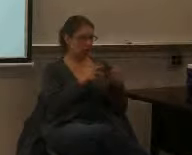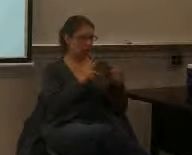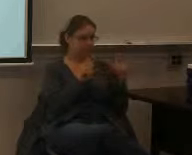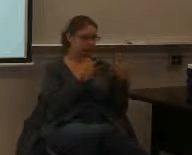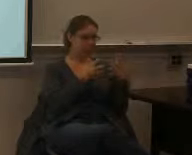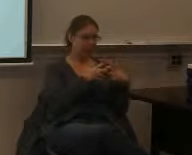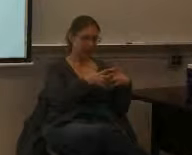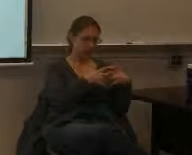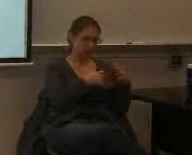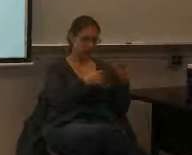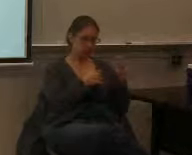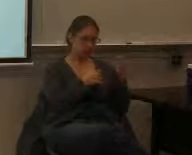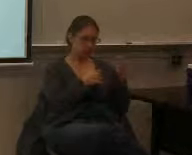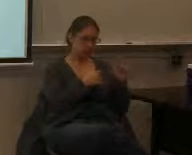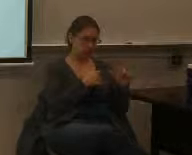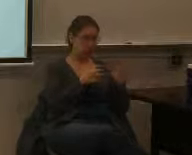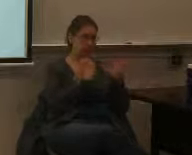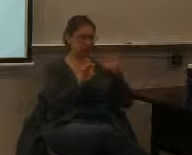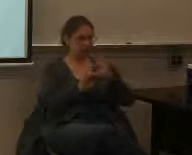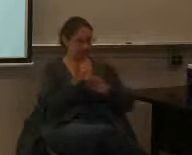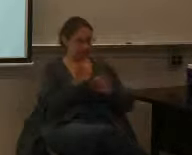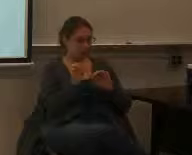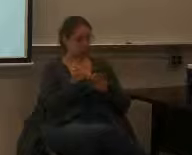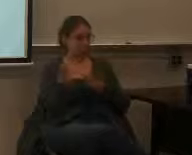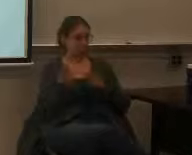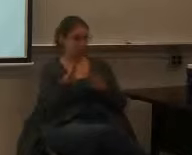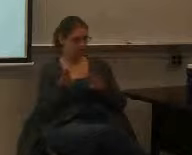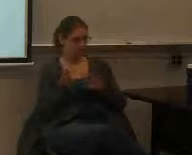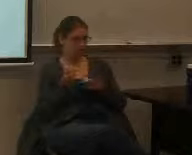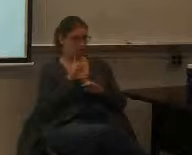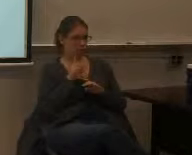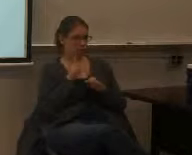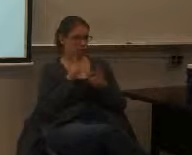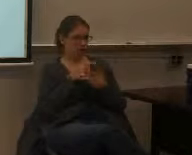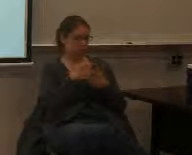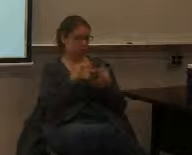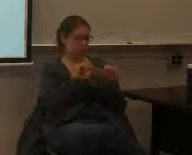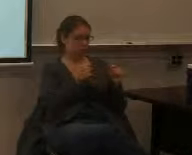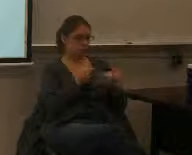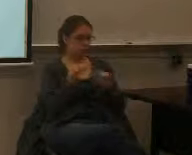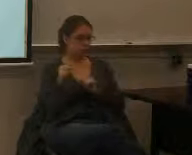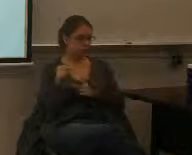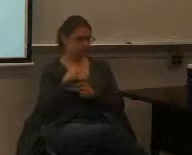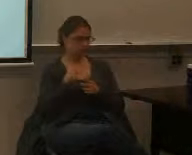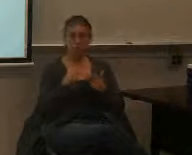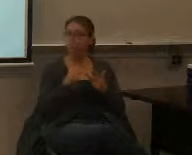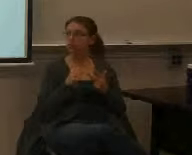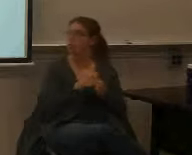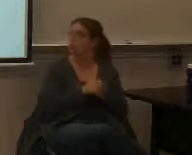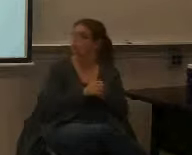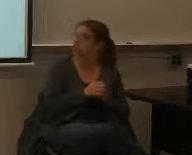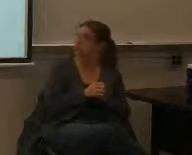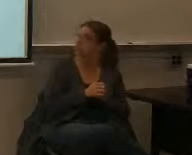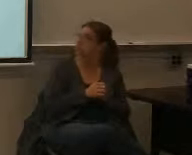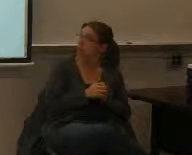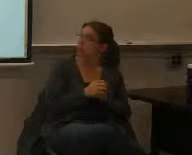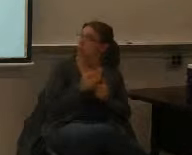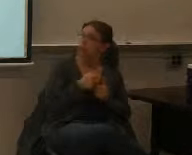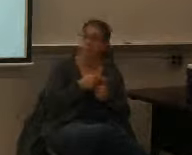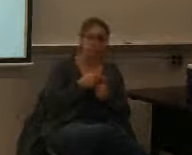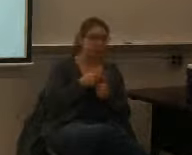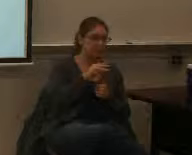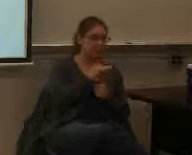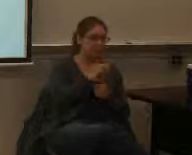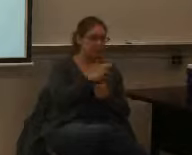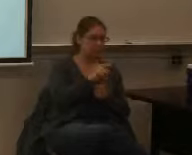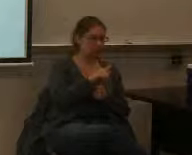mechanical, chemical, or behavioral are the major groups. So mechanical, you can